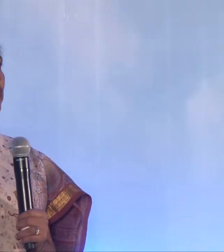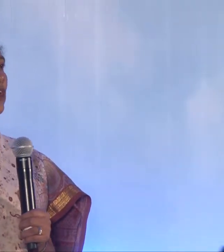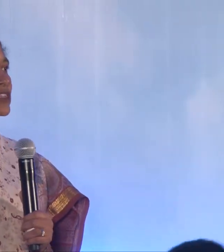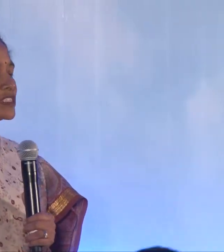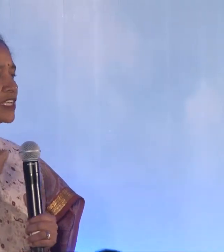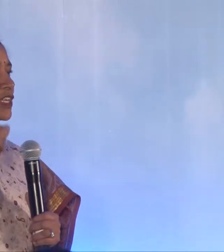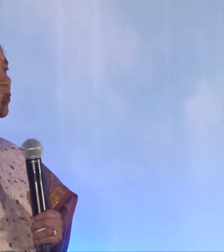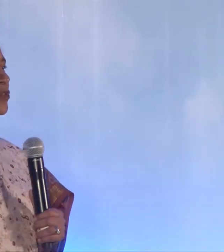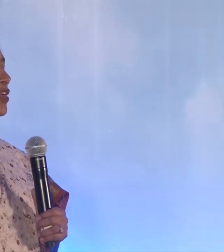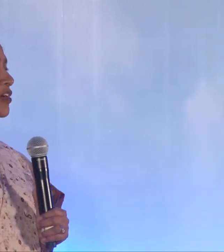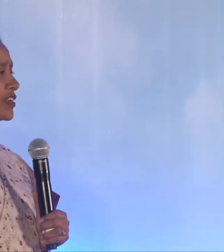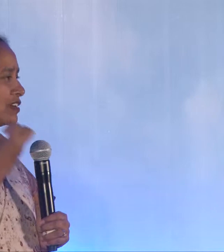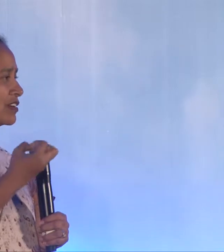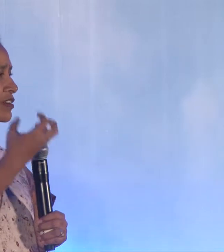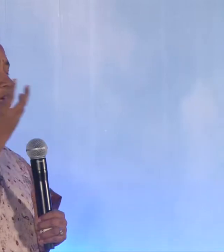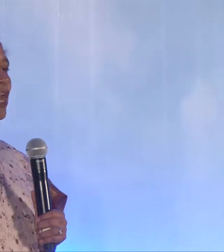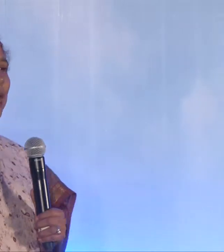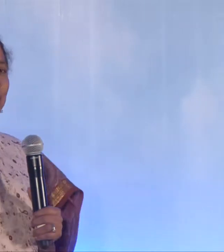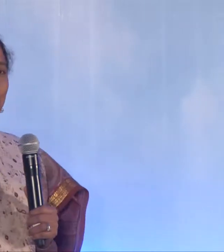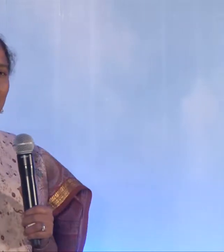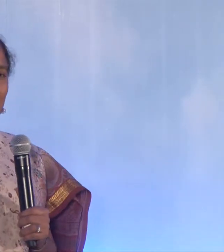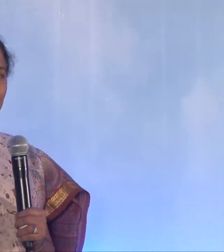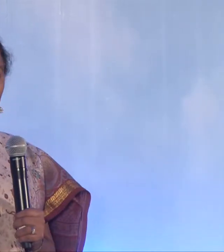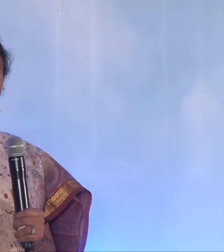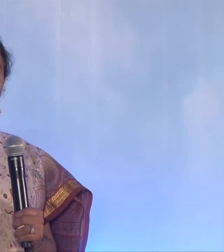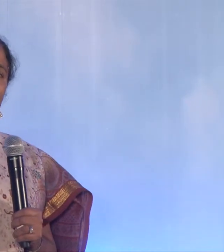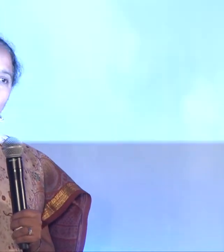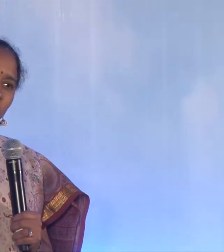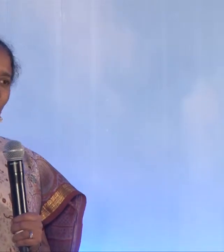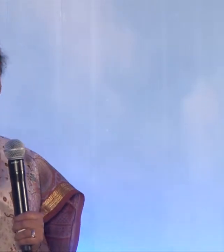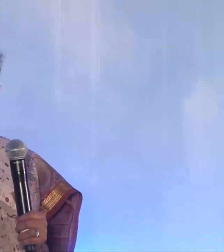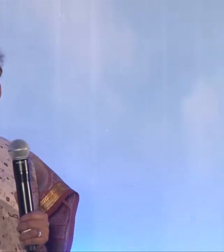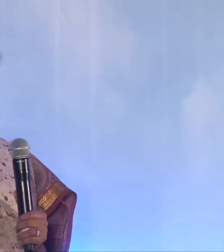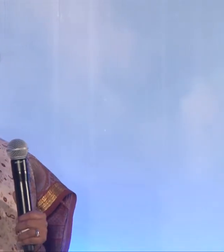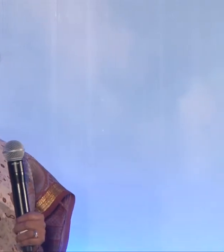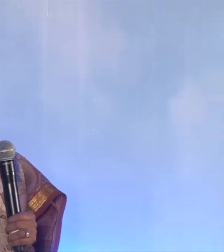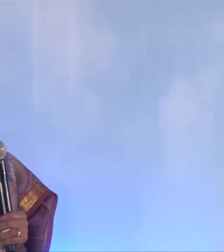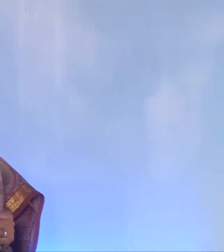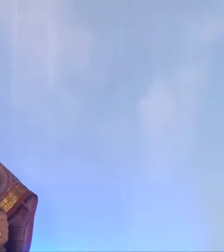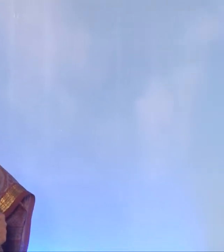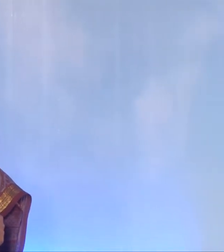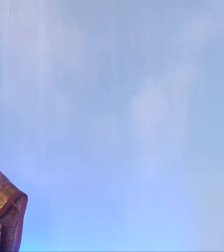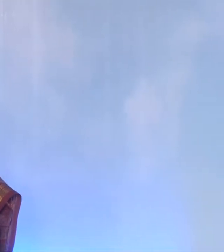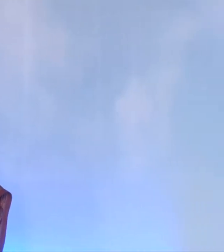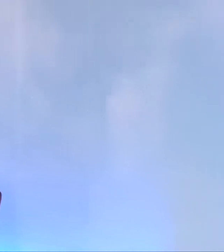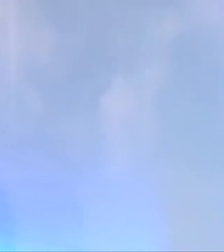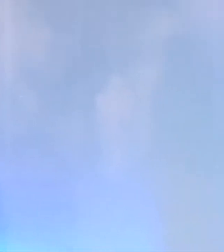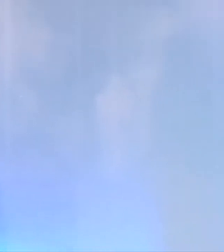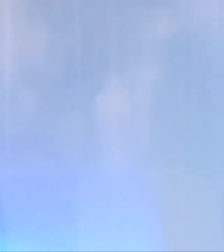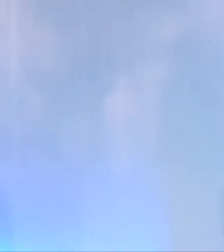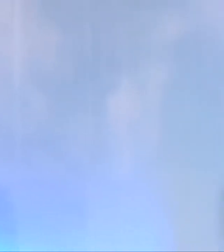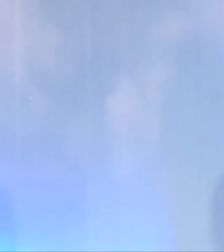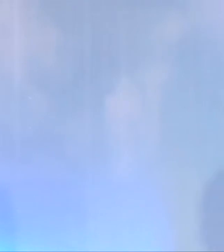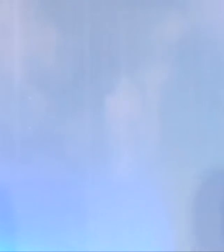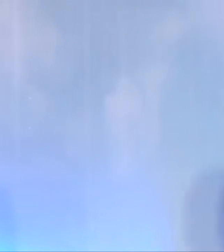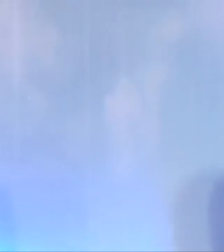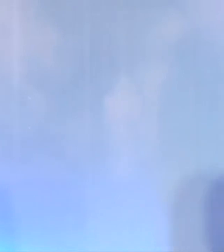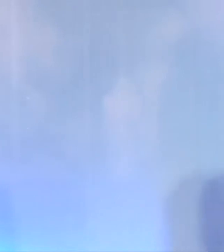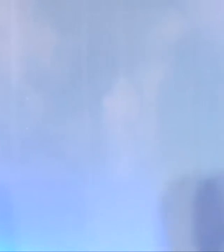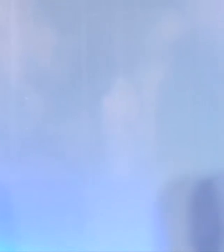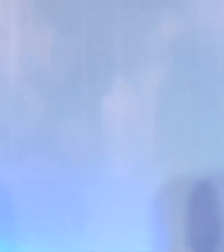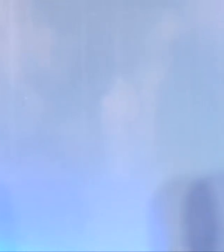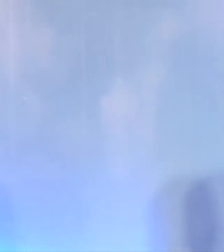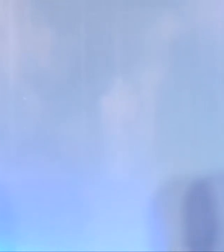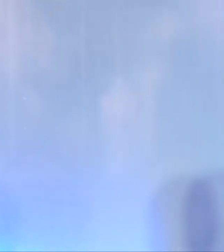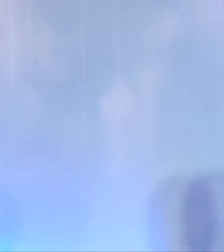somebody who cannot see or who cannot hear. But I think all of us, everybody who's sitting in this room, including